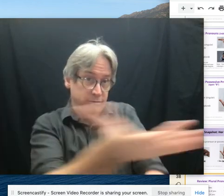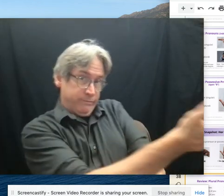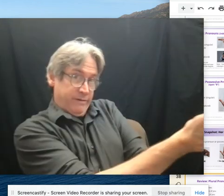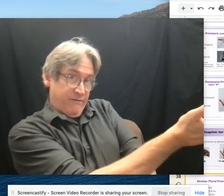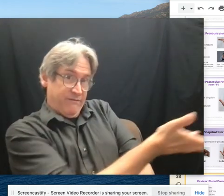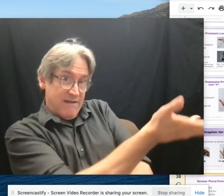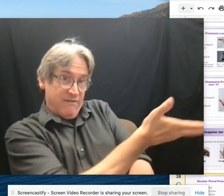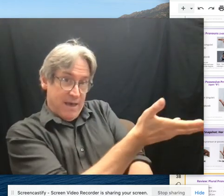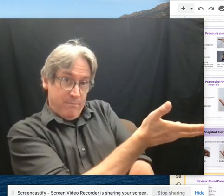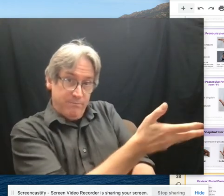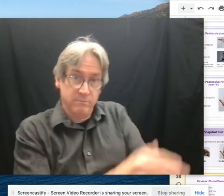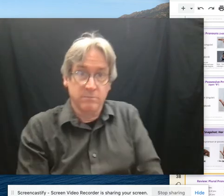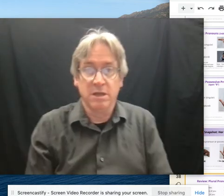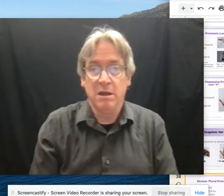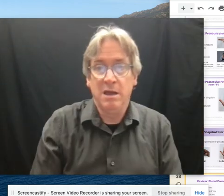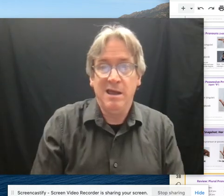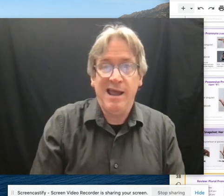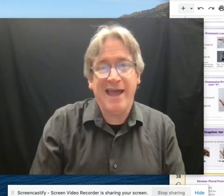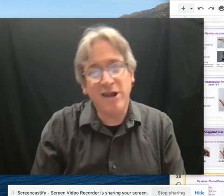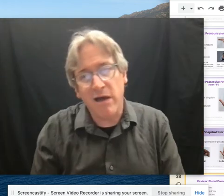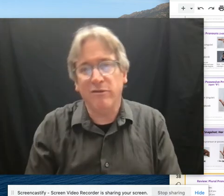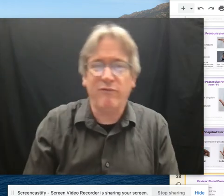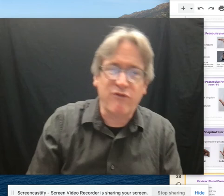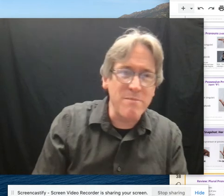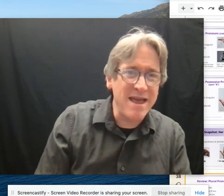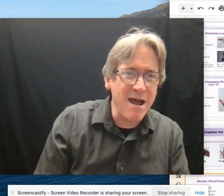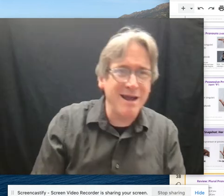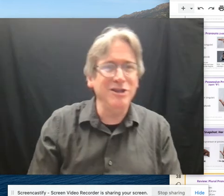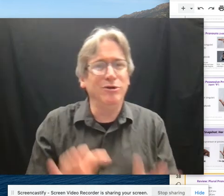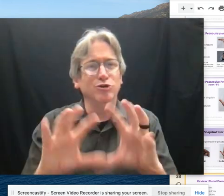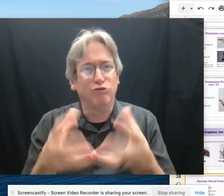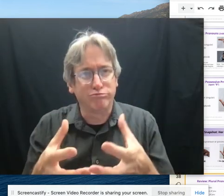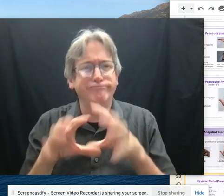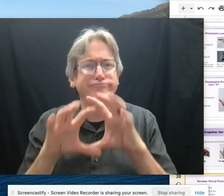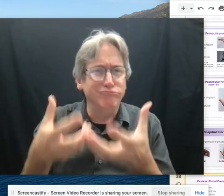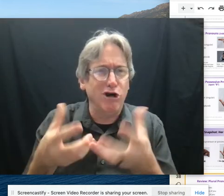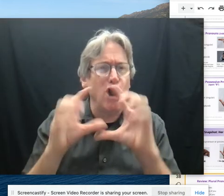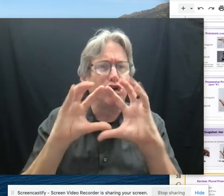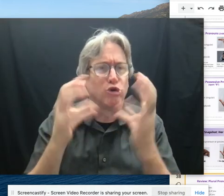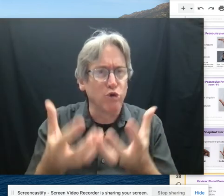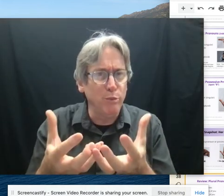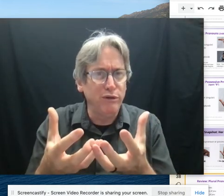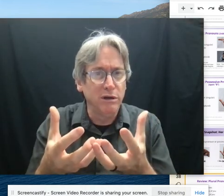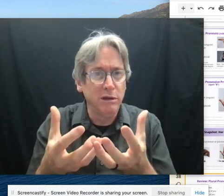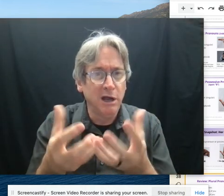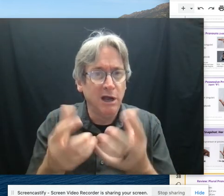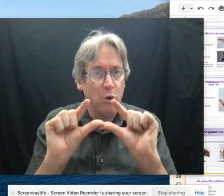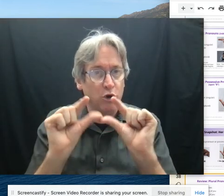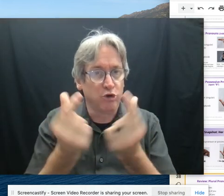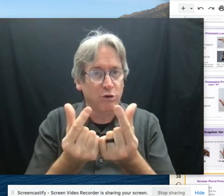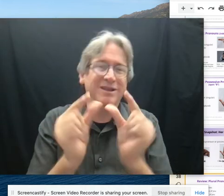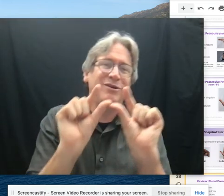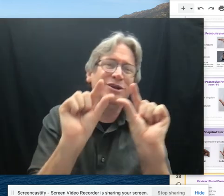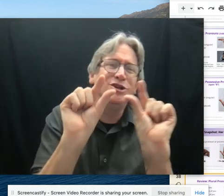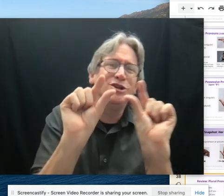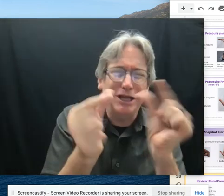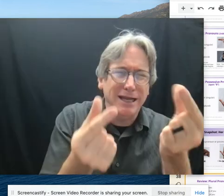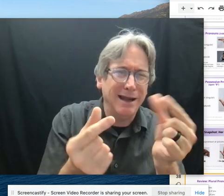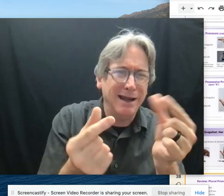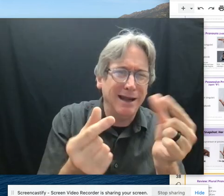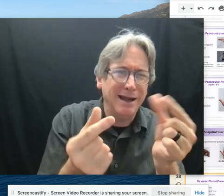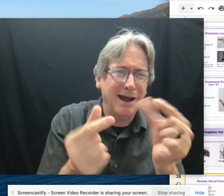you, 5 of them. And from then on, you could do a group or group. You can do